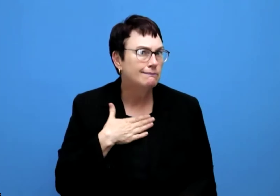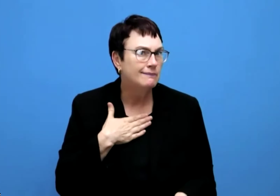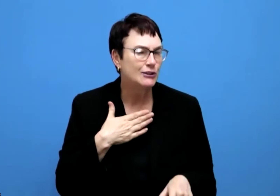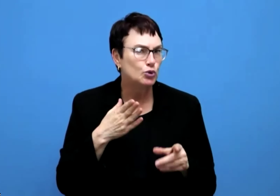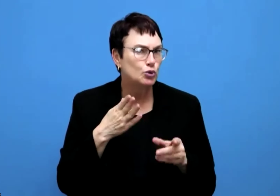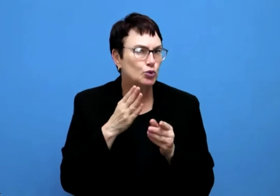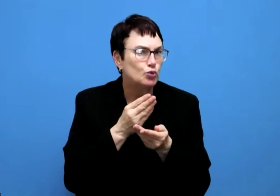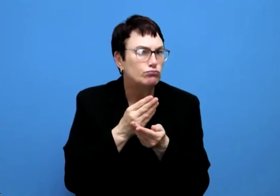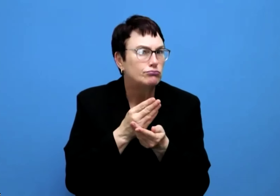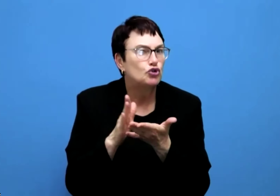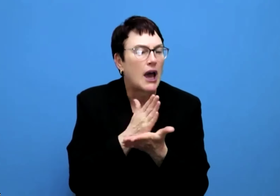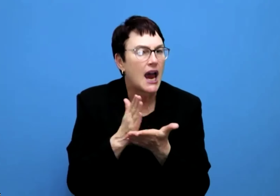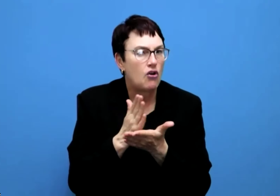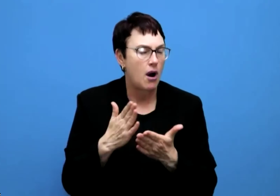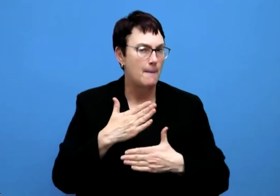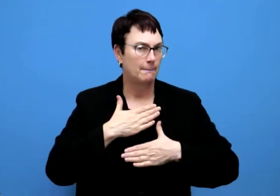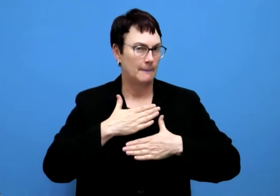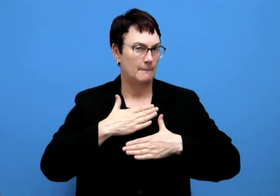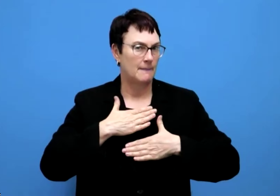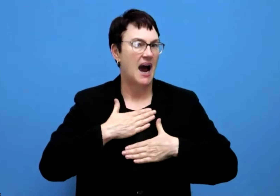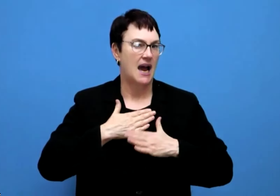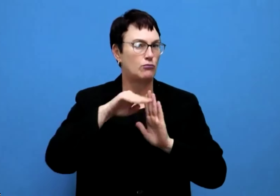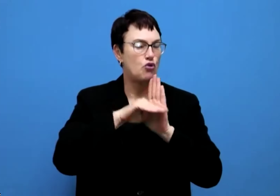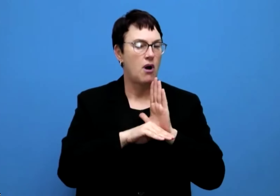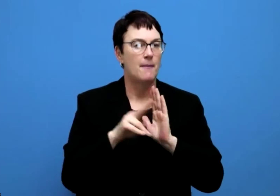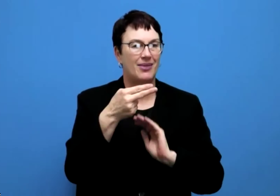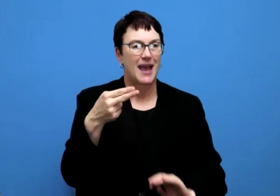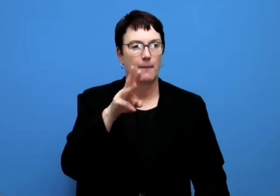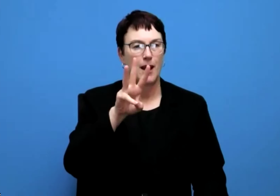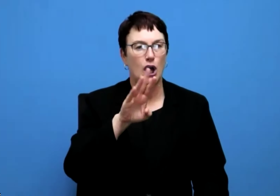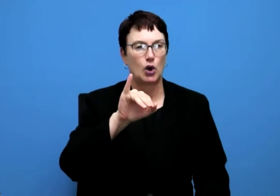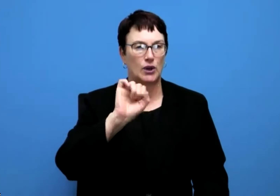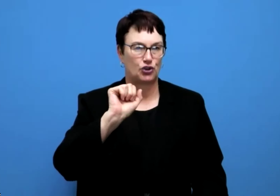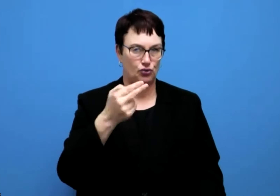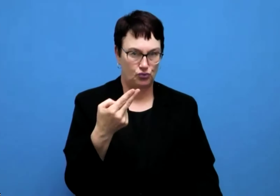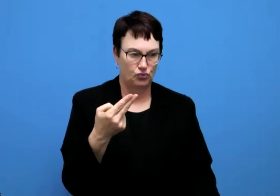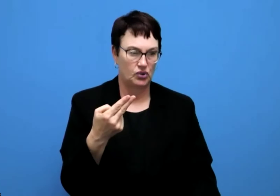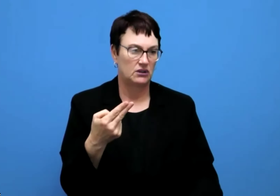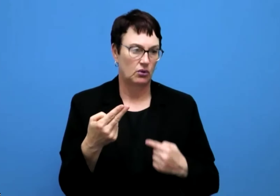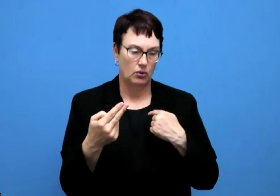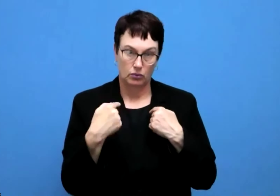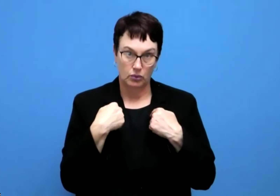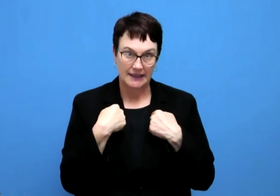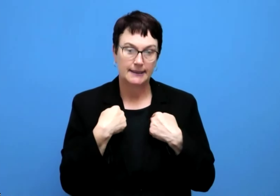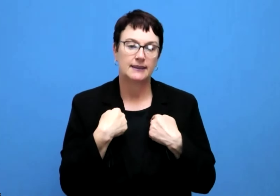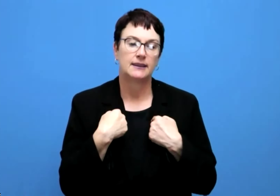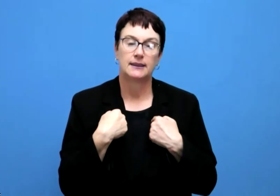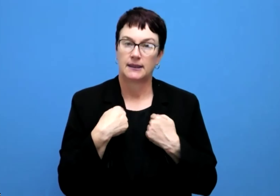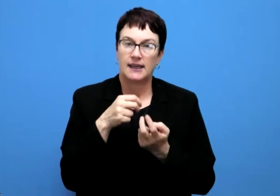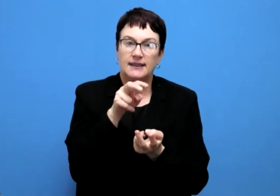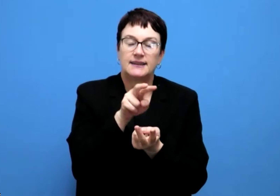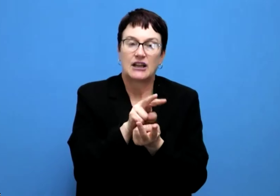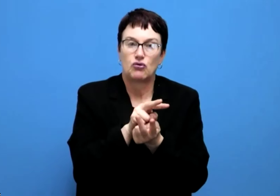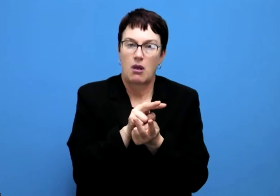as WISH. WISH is the UK government's flagship sexual reproductive health and rights program in sub-Saharan